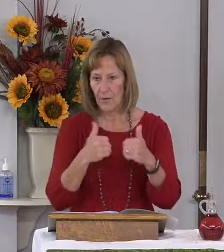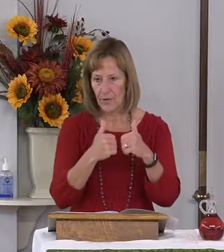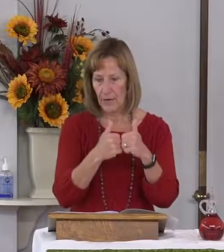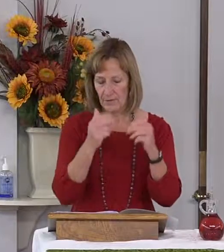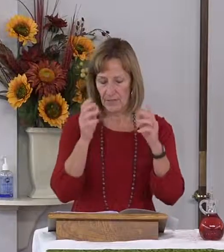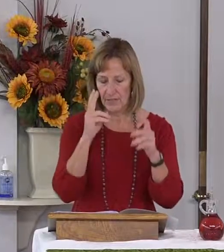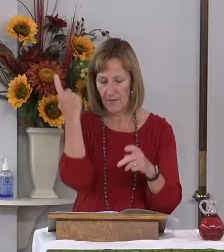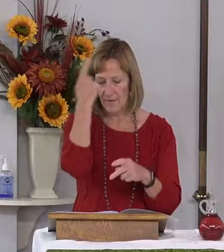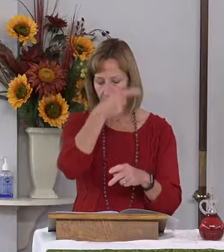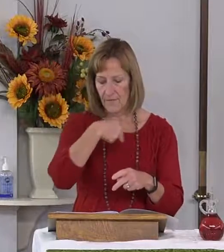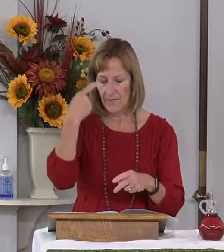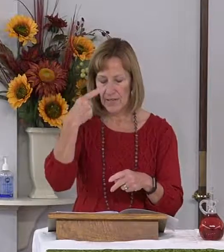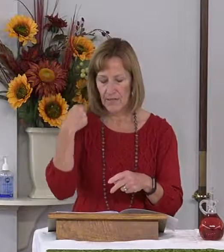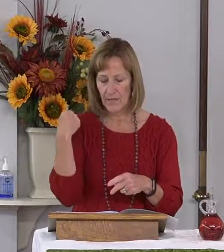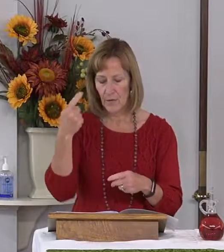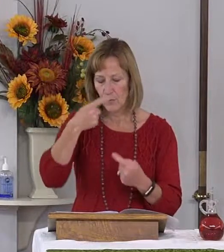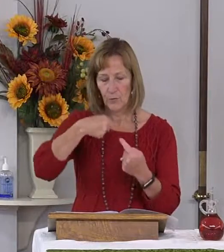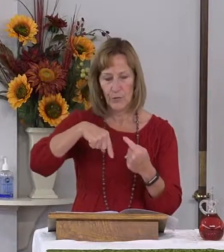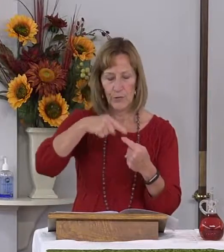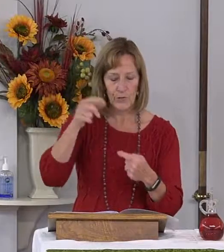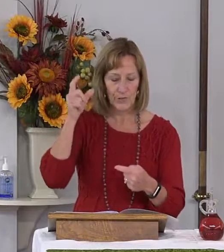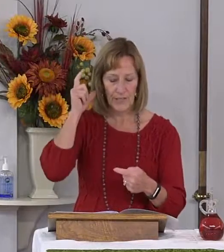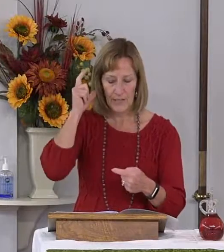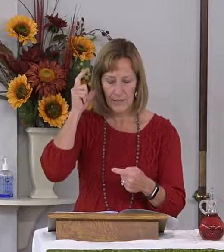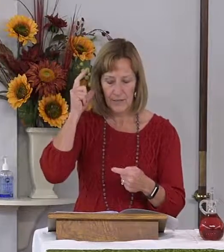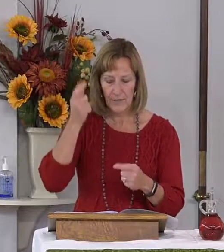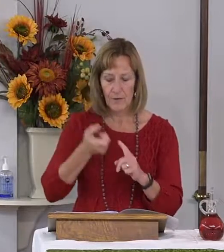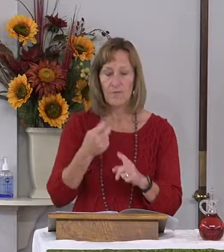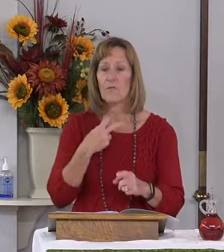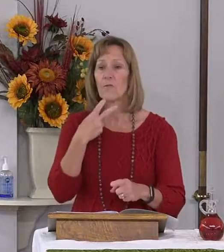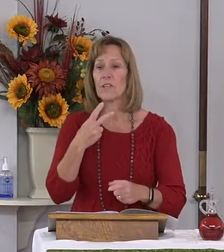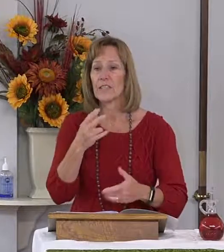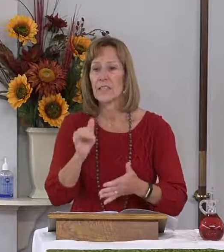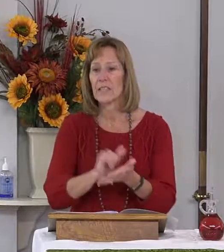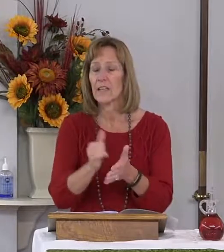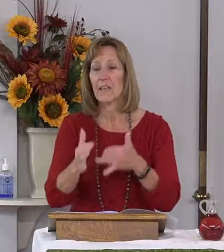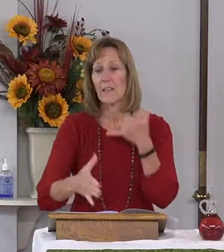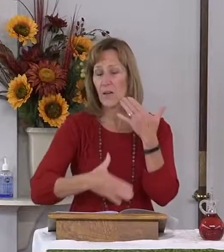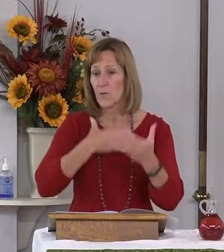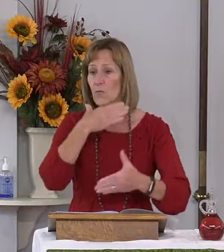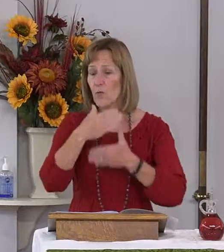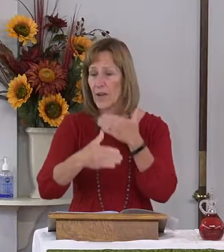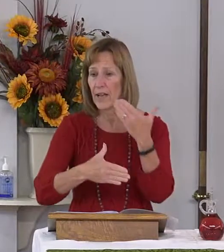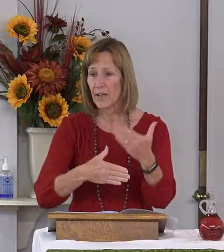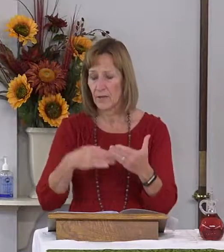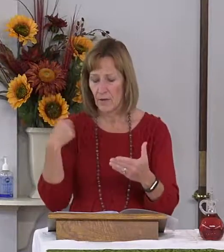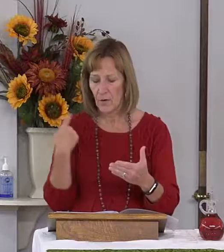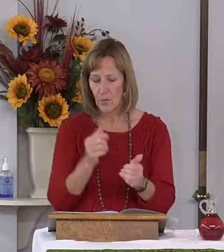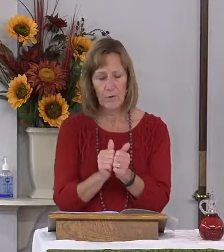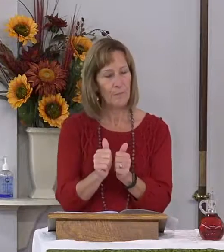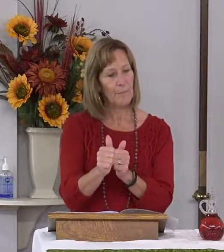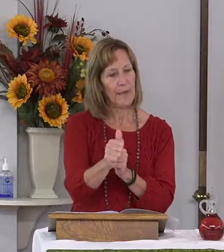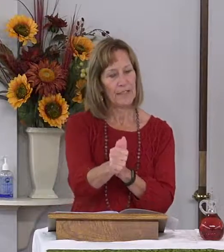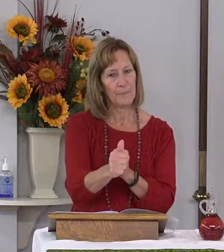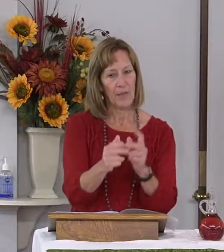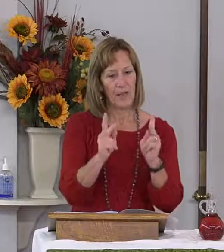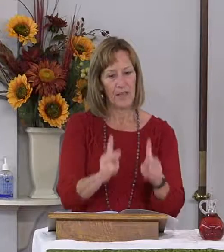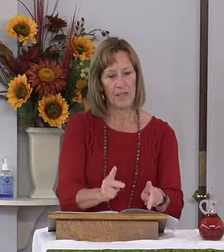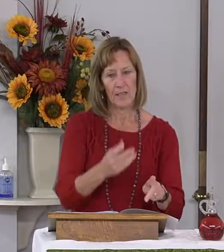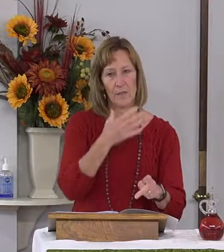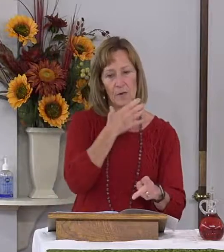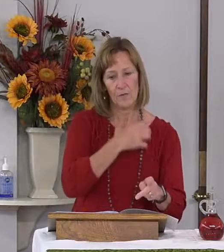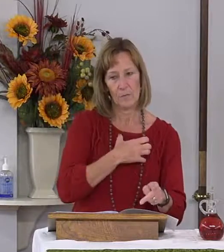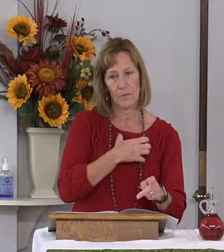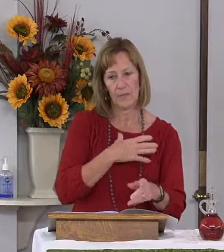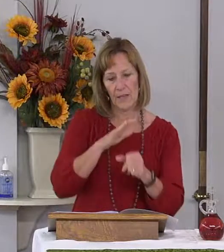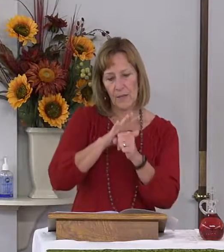in our neighbor's face. We turn our ears from voices that cry out. We pass by the hungry and the